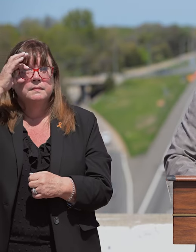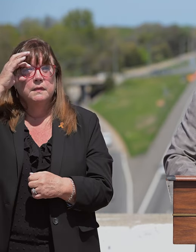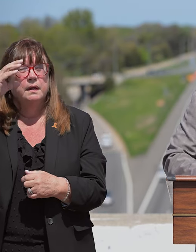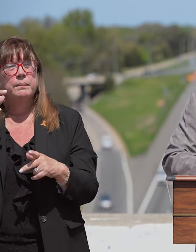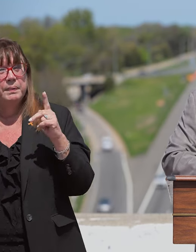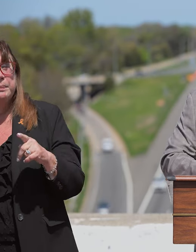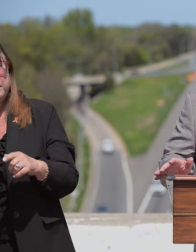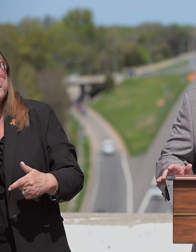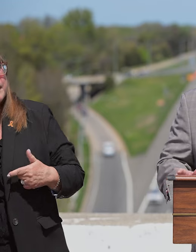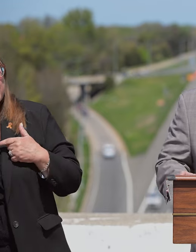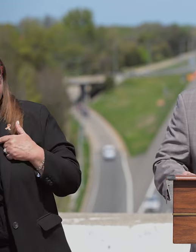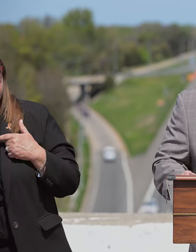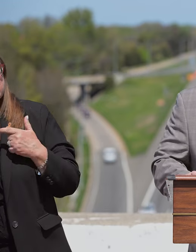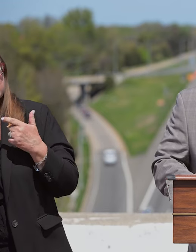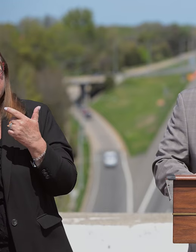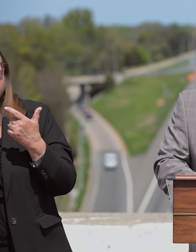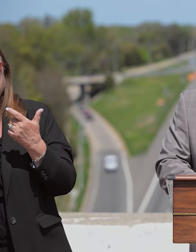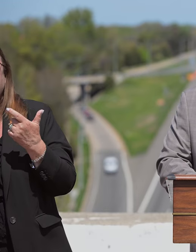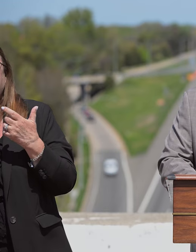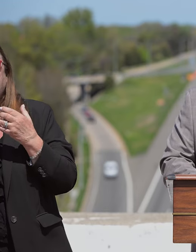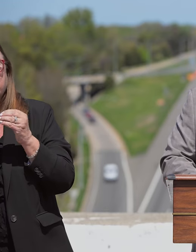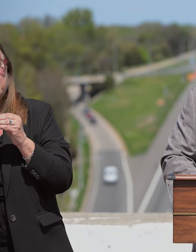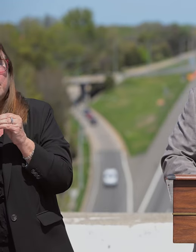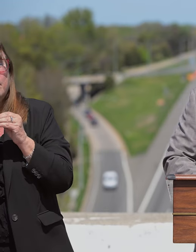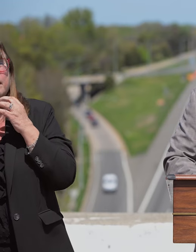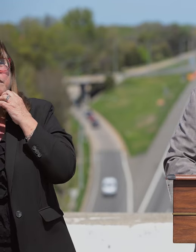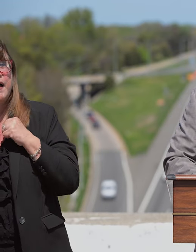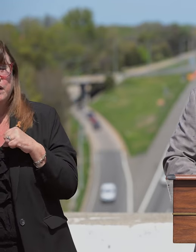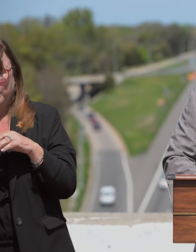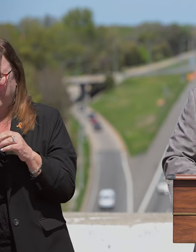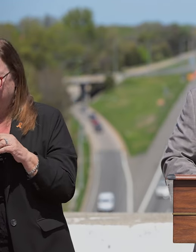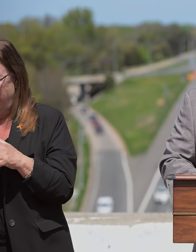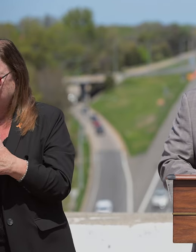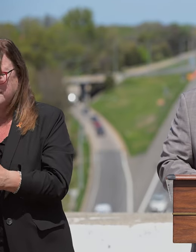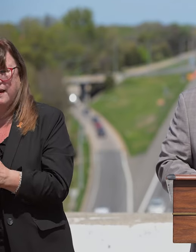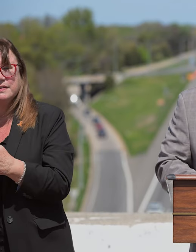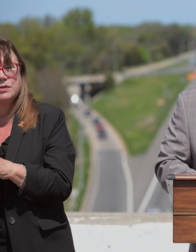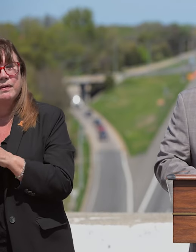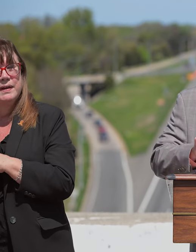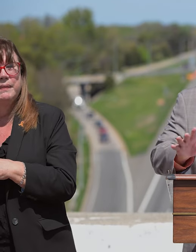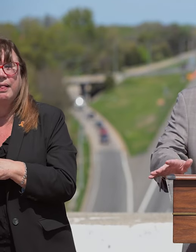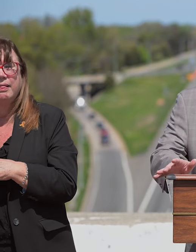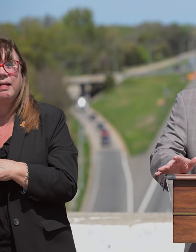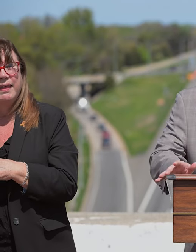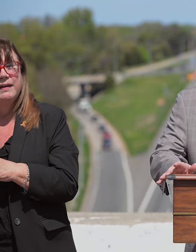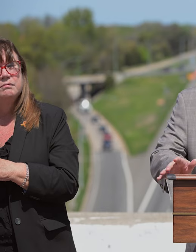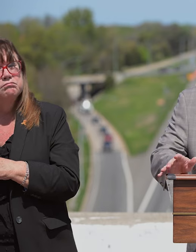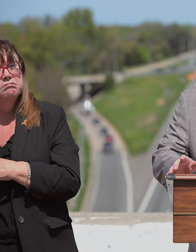lives are nowhere near as valuable as a text or an email. That can